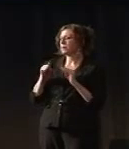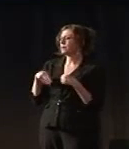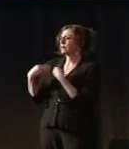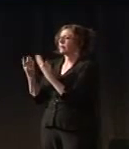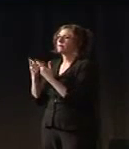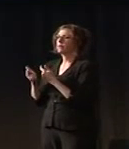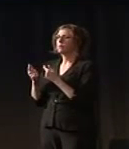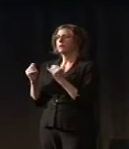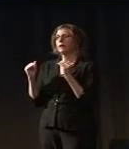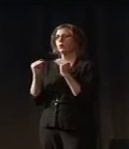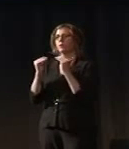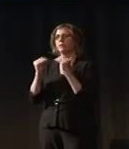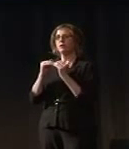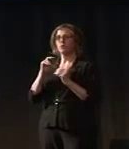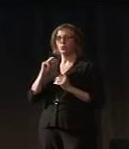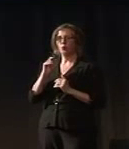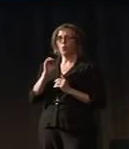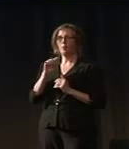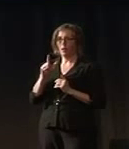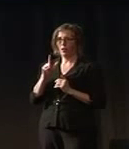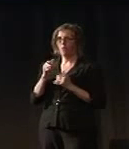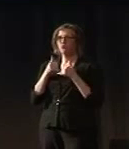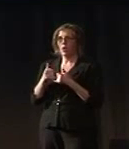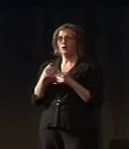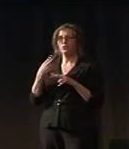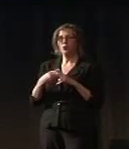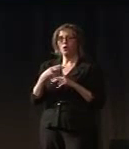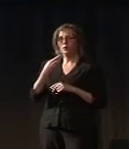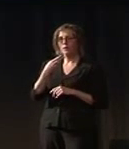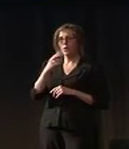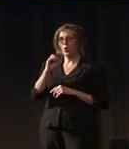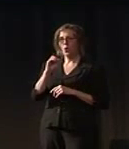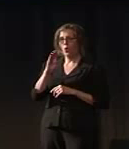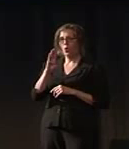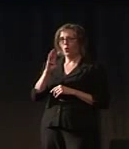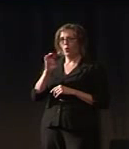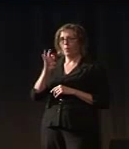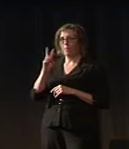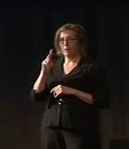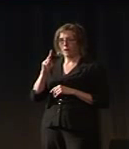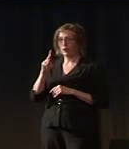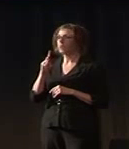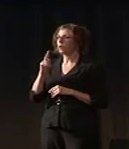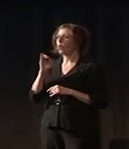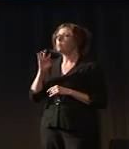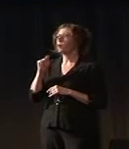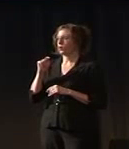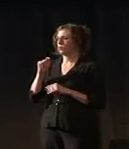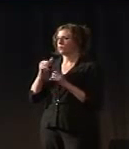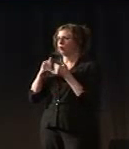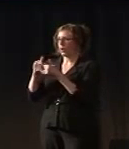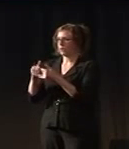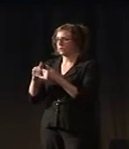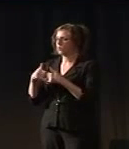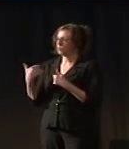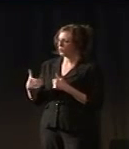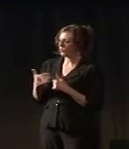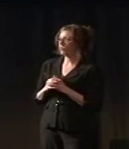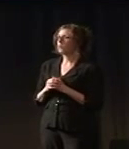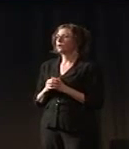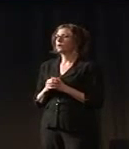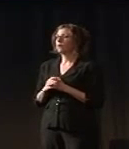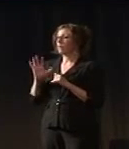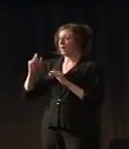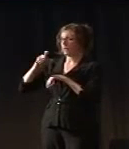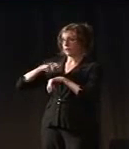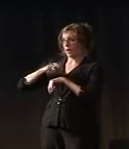Prize equivalent for the humanities, arts, and social sciences. Quite an expansion of the circle yet again. Around that time, he was named France's most